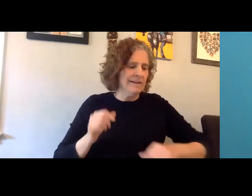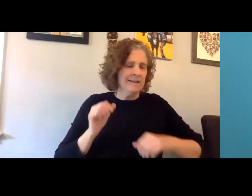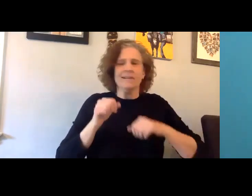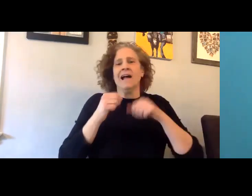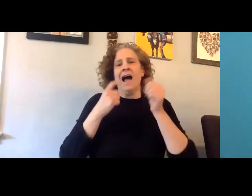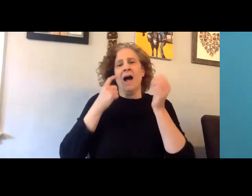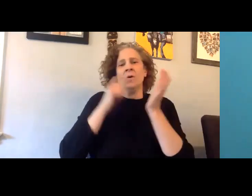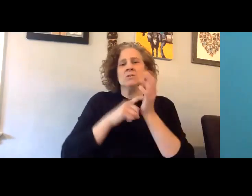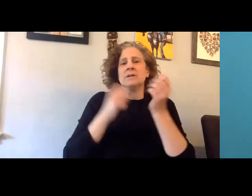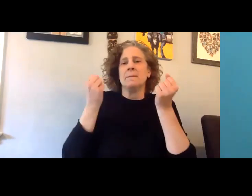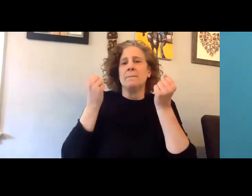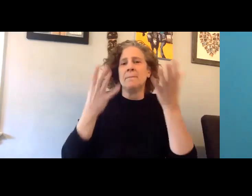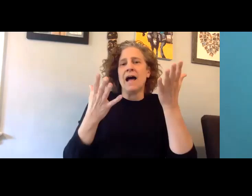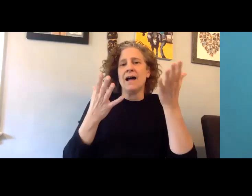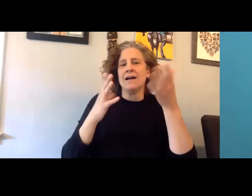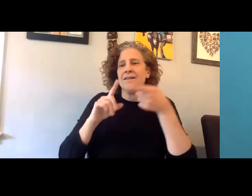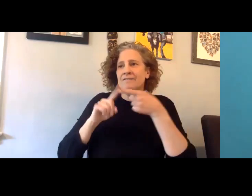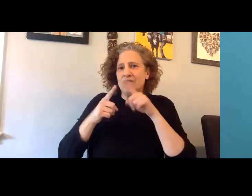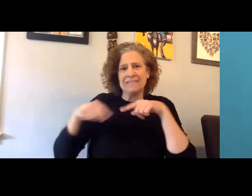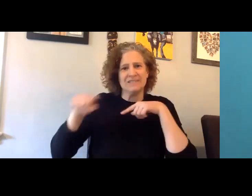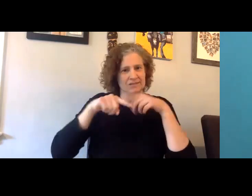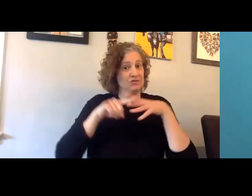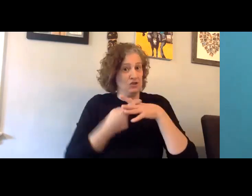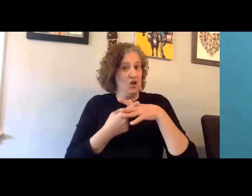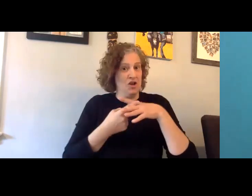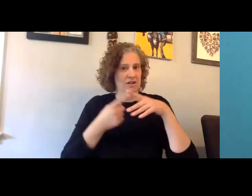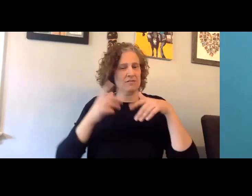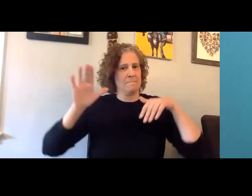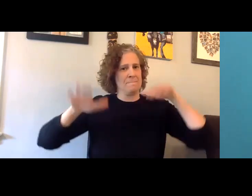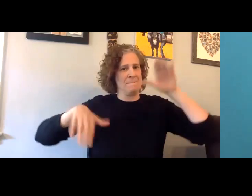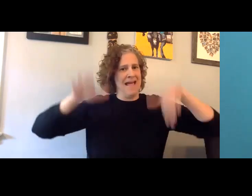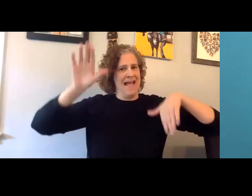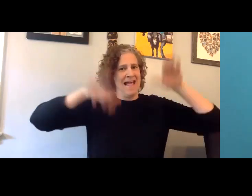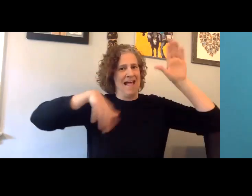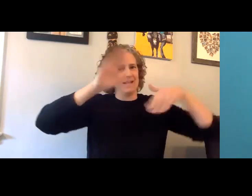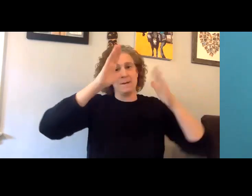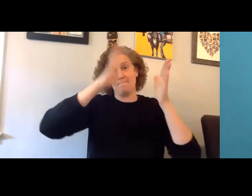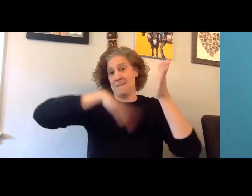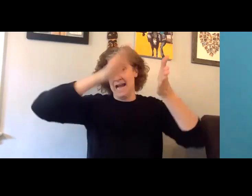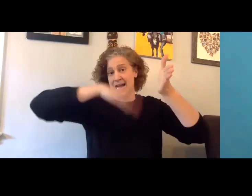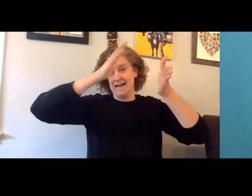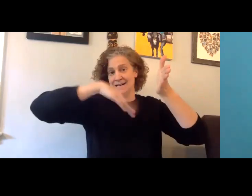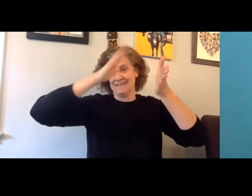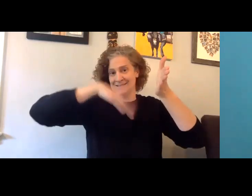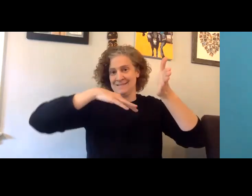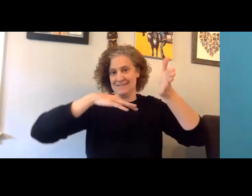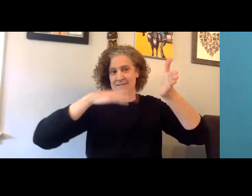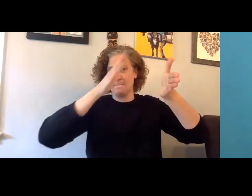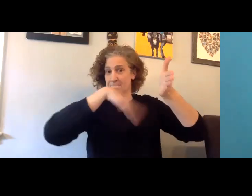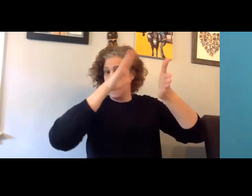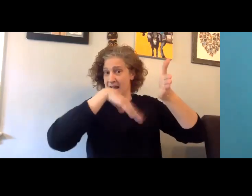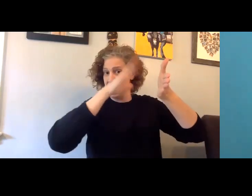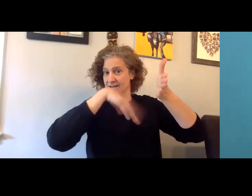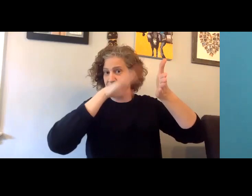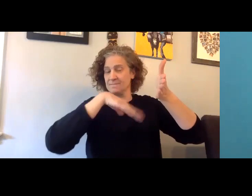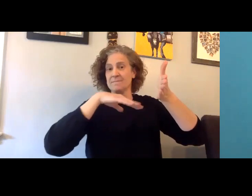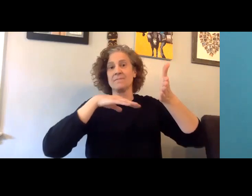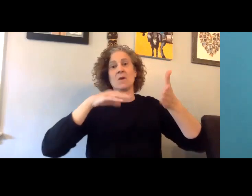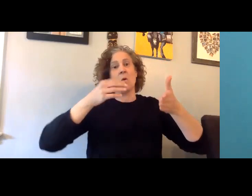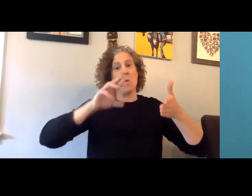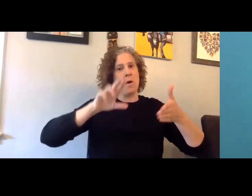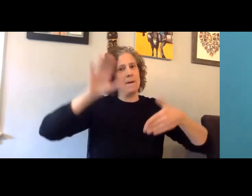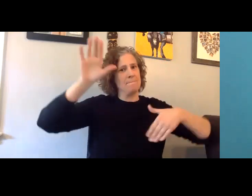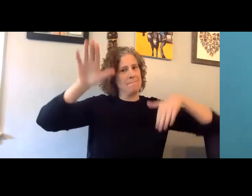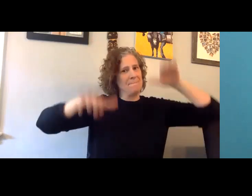Oh, okay. All right. So I've noticed that many of our friends are starting to paint paint, like